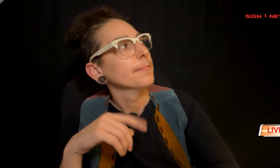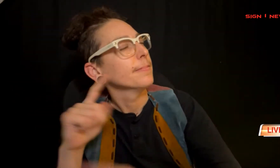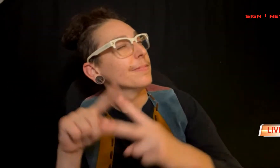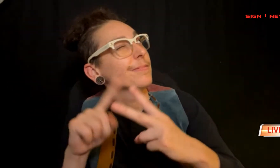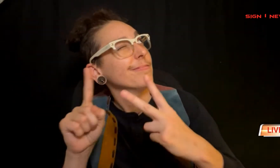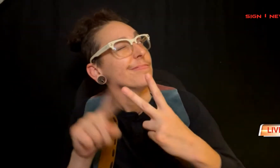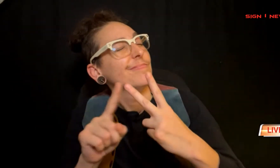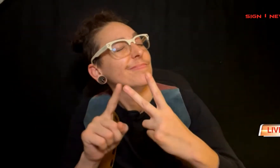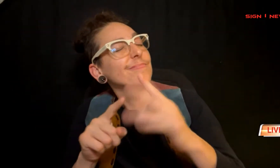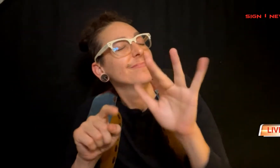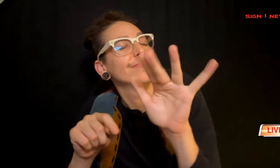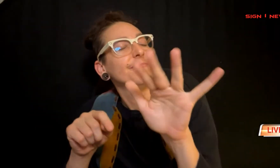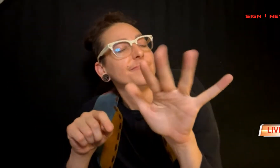She was involved in that film.